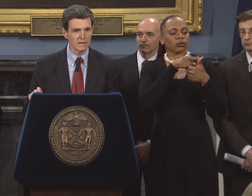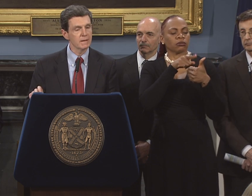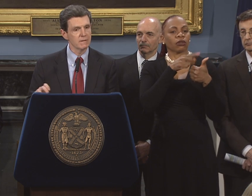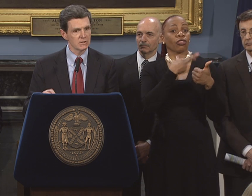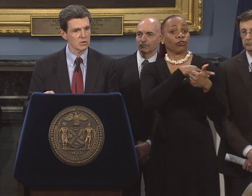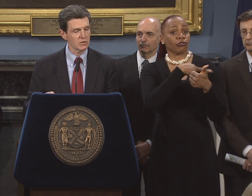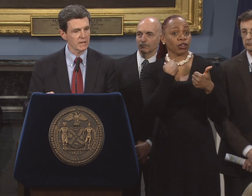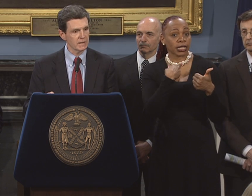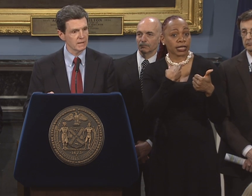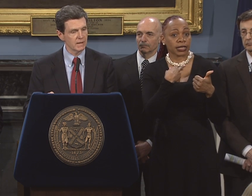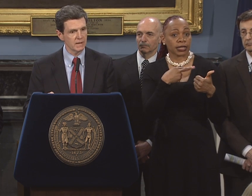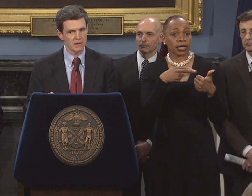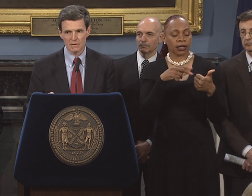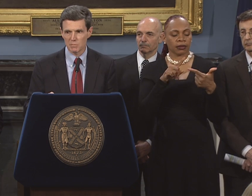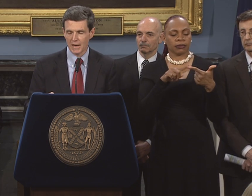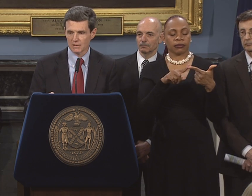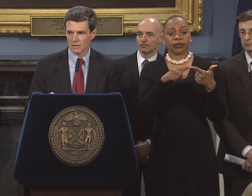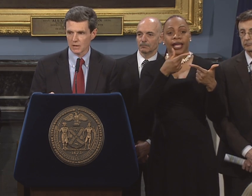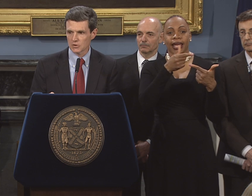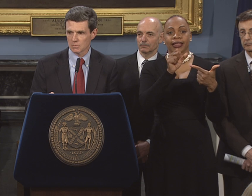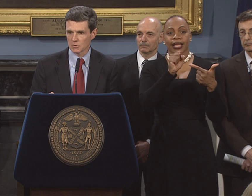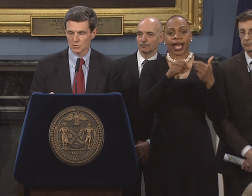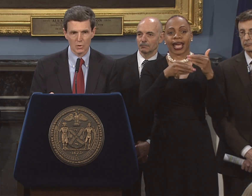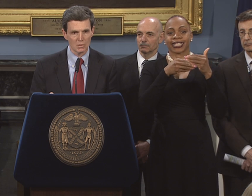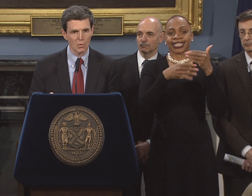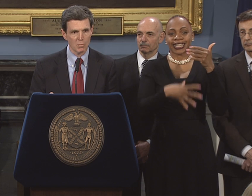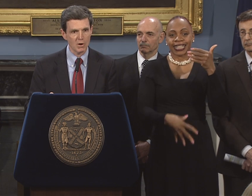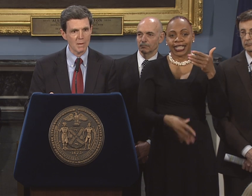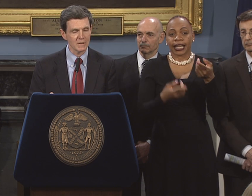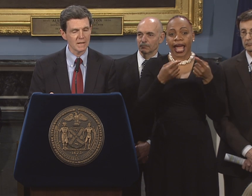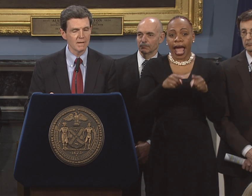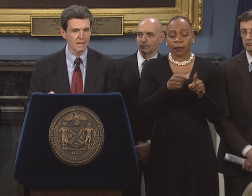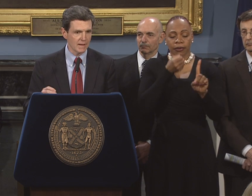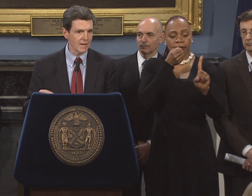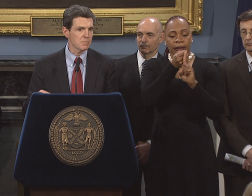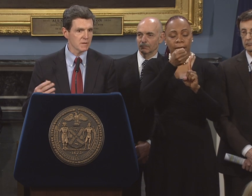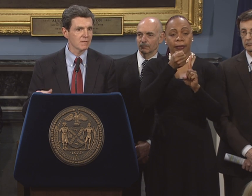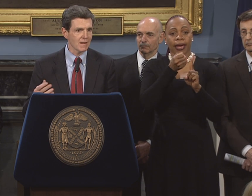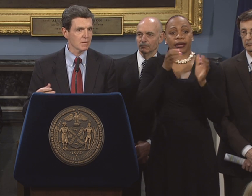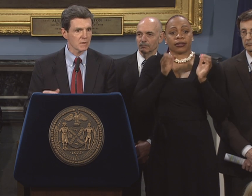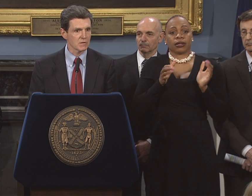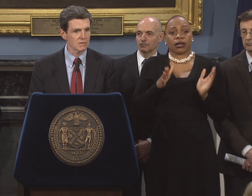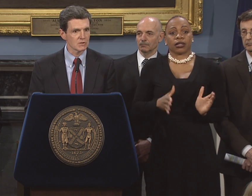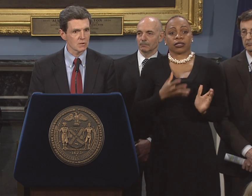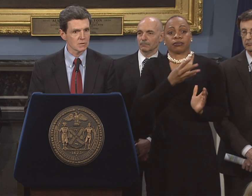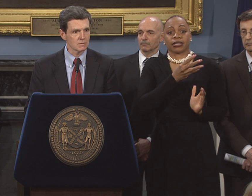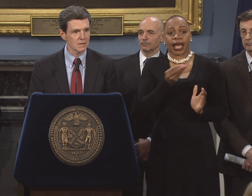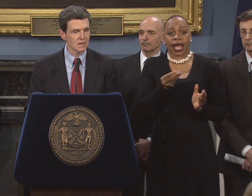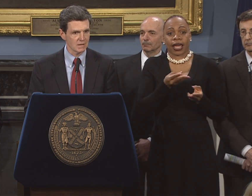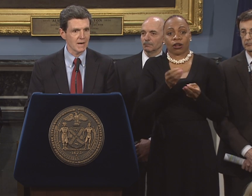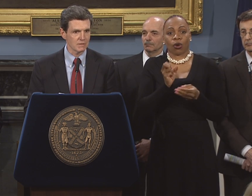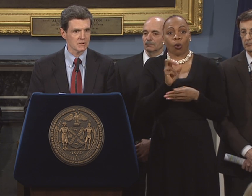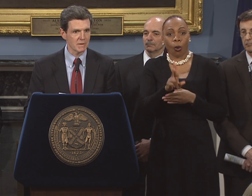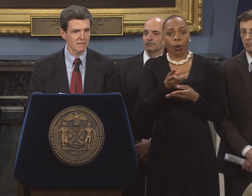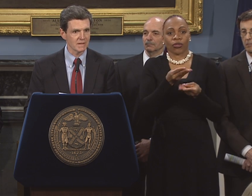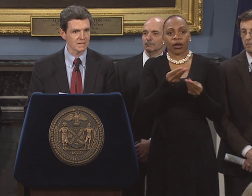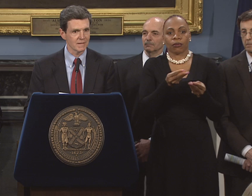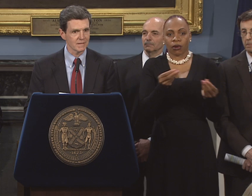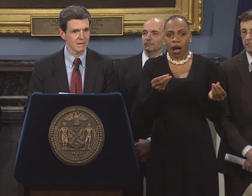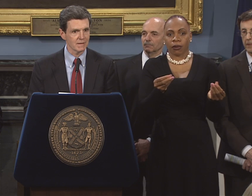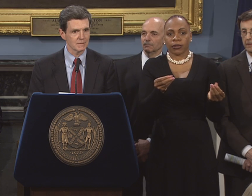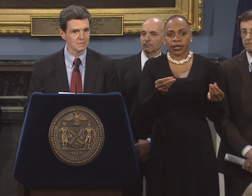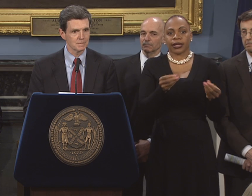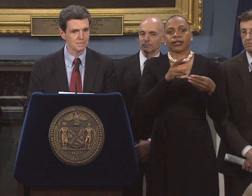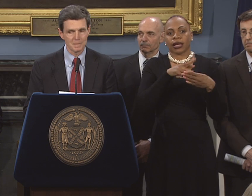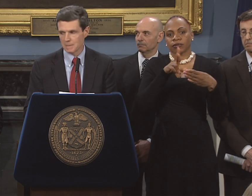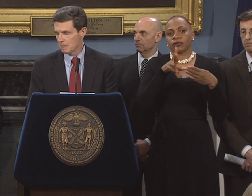a leak resulting in either impact to customers or property. And that's been developed as a result of a lot of experience in